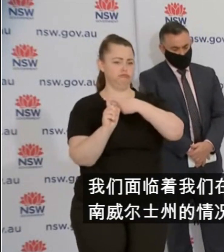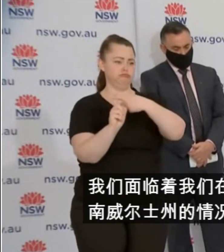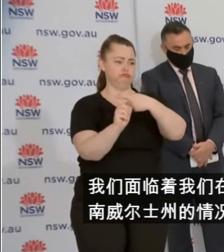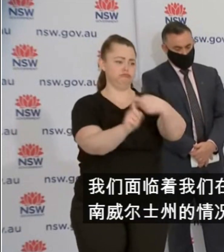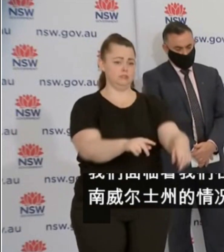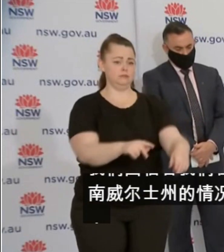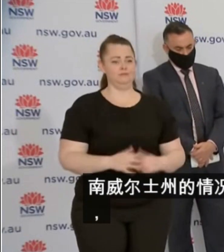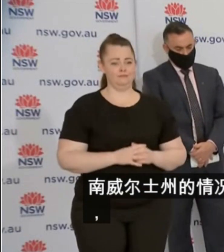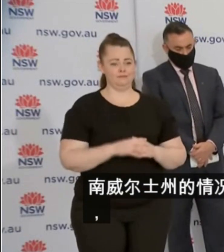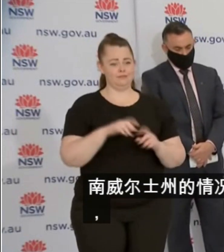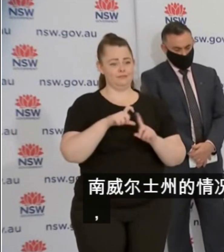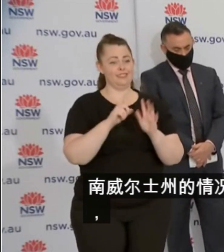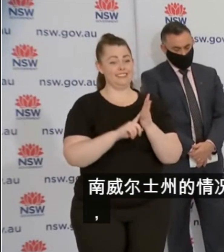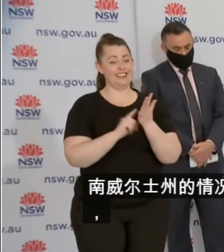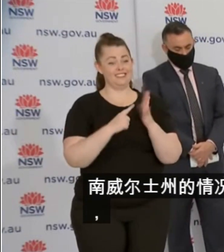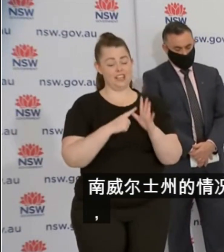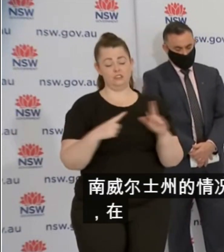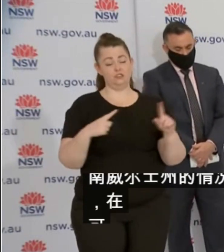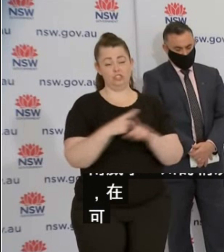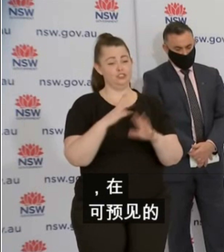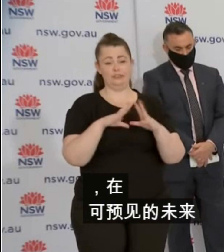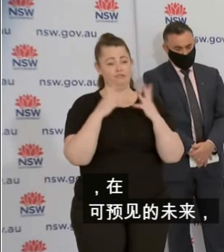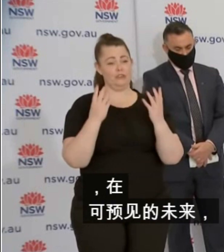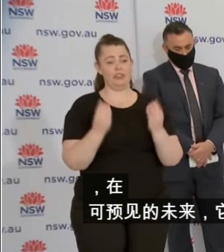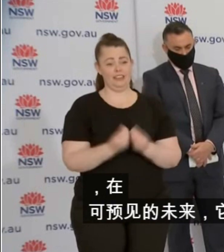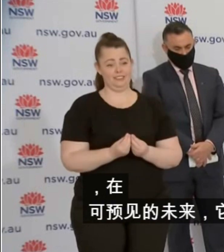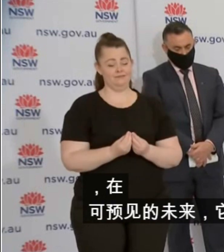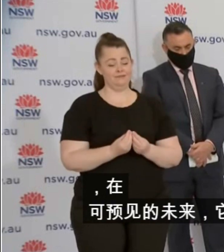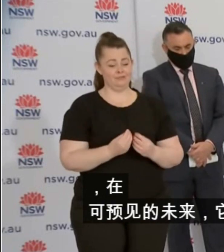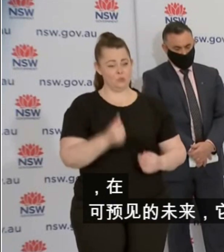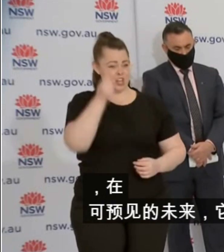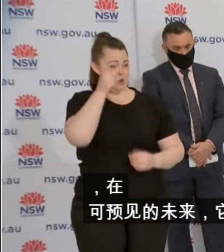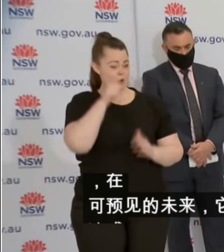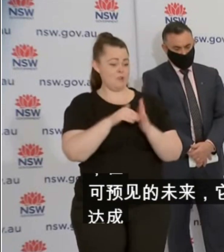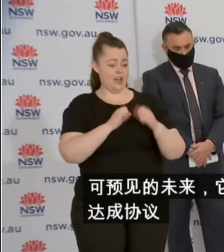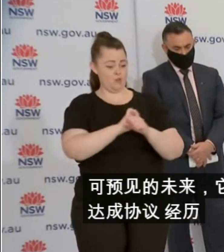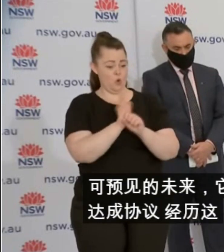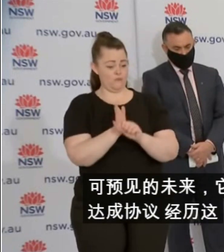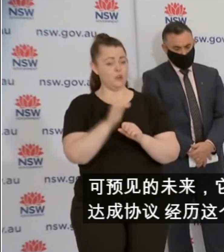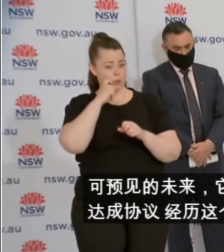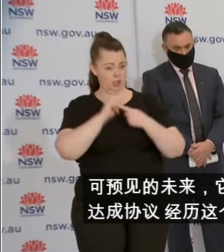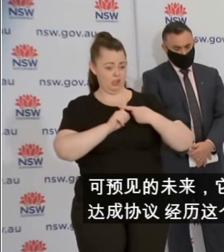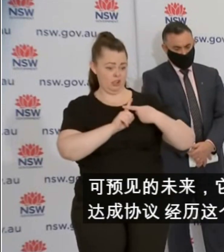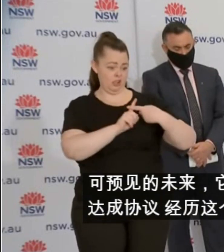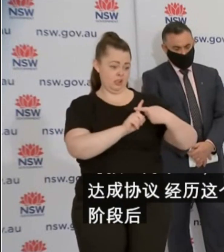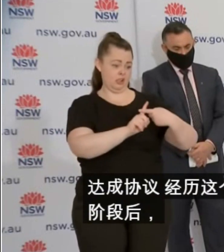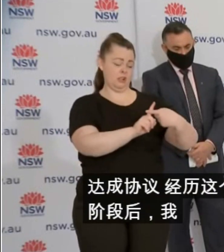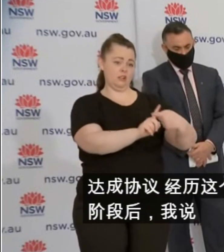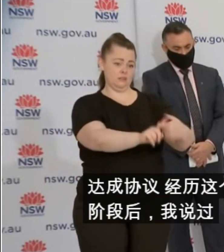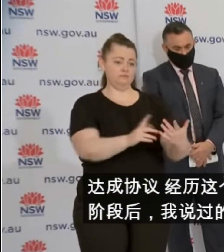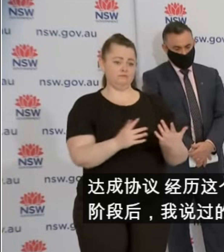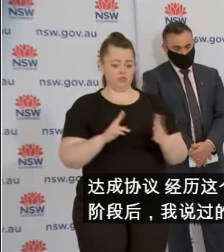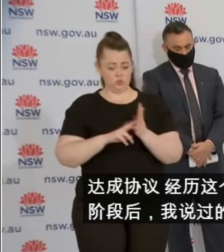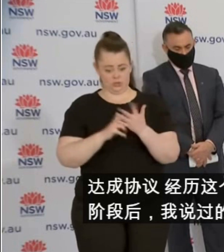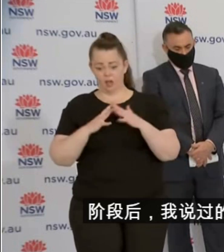changer, that COVID is here to stay for the foreseeable future. So we have to come to terms with going through this transition phase. In New